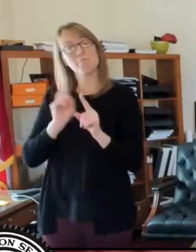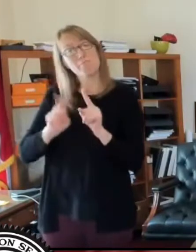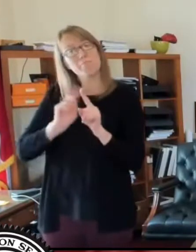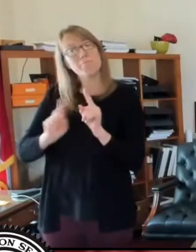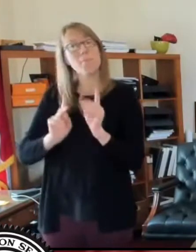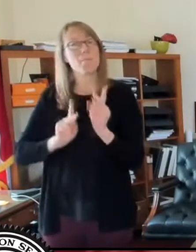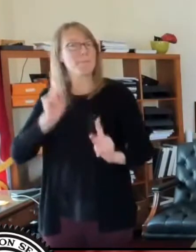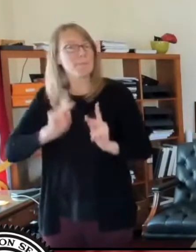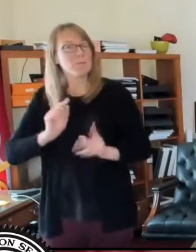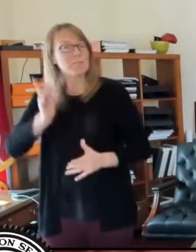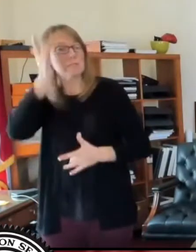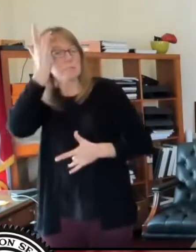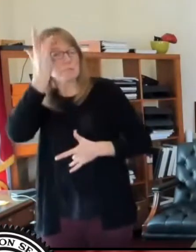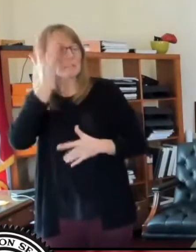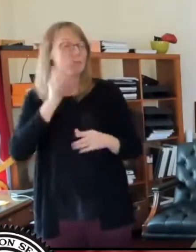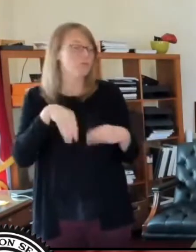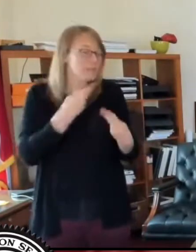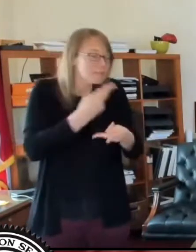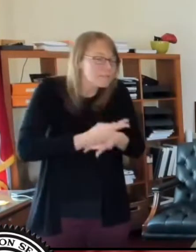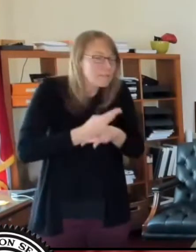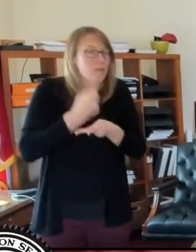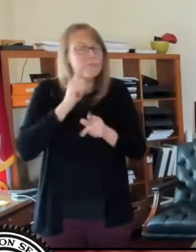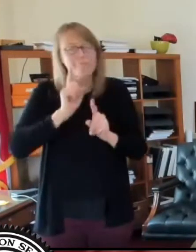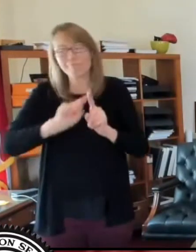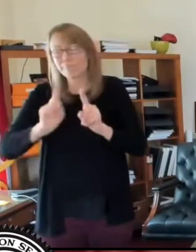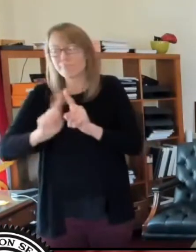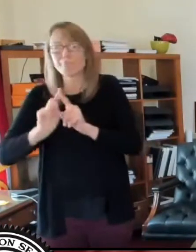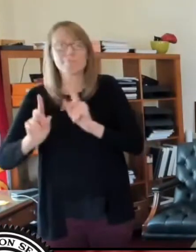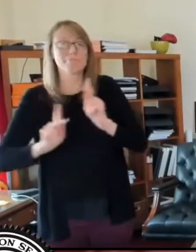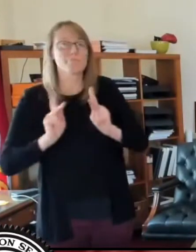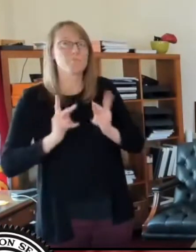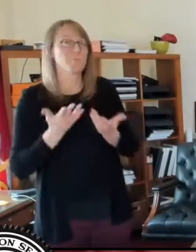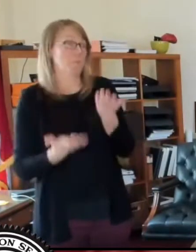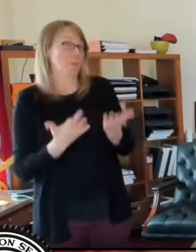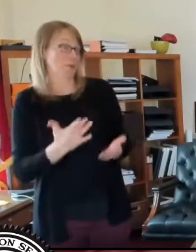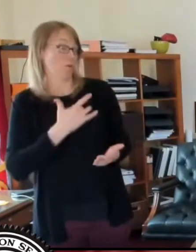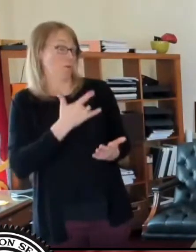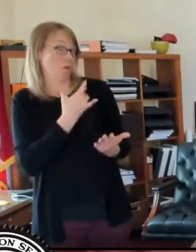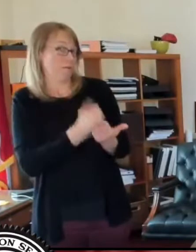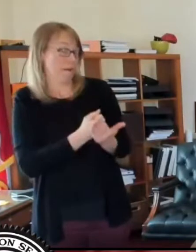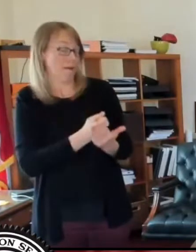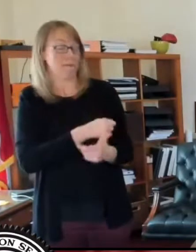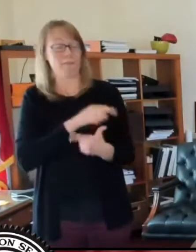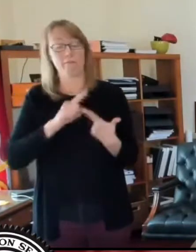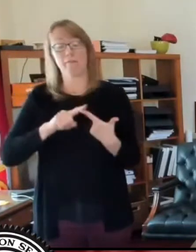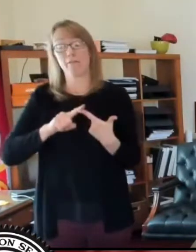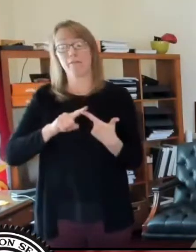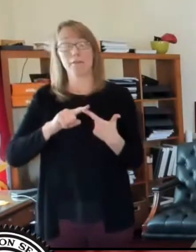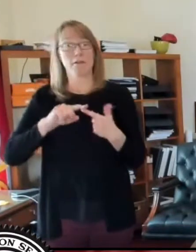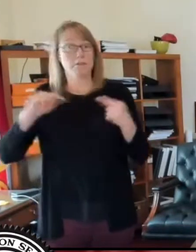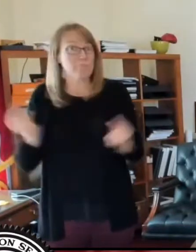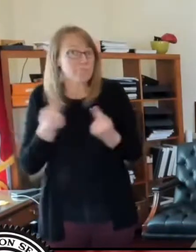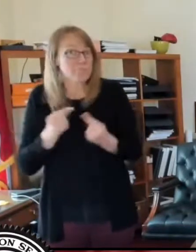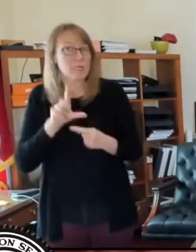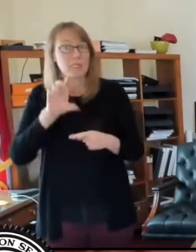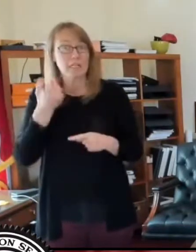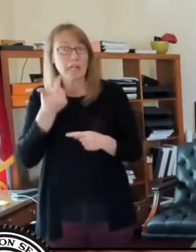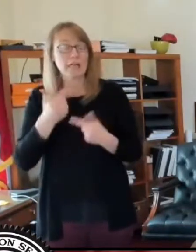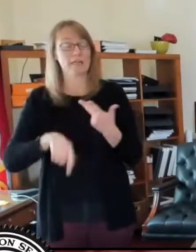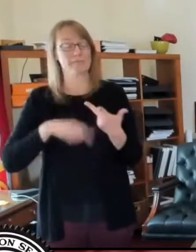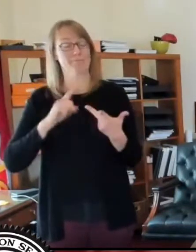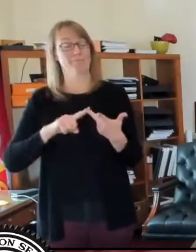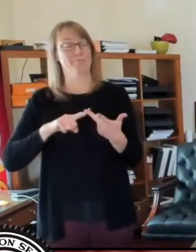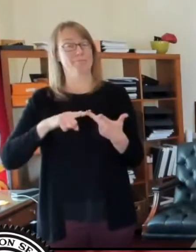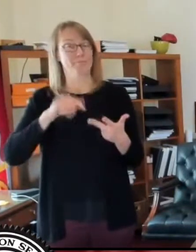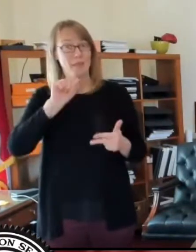there are beds for people who may have a heart attack, break their leg, have appendicitis. Our hospitals are